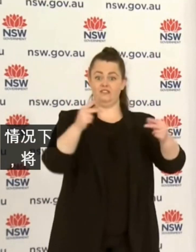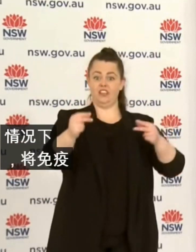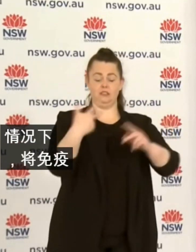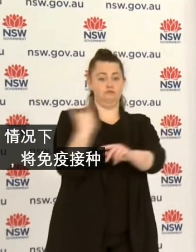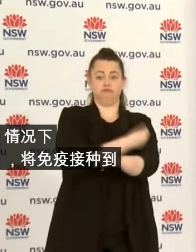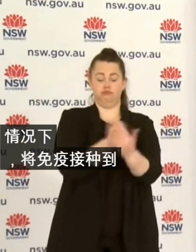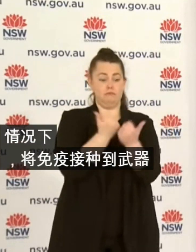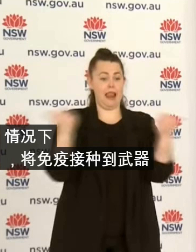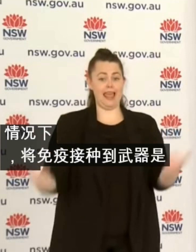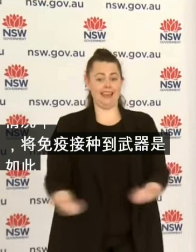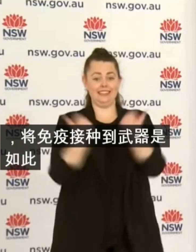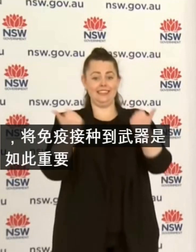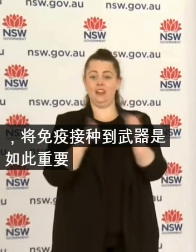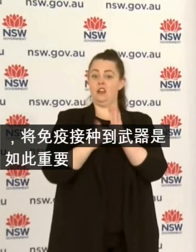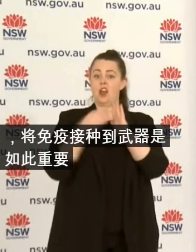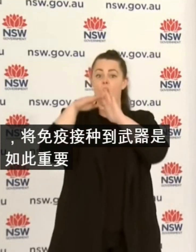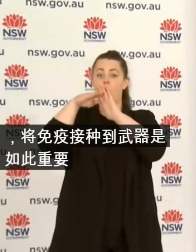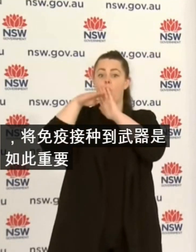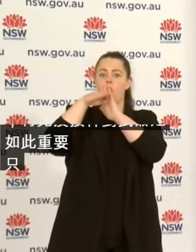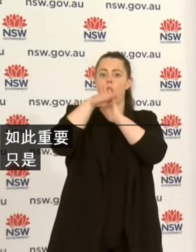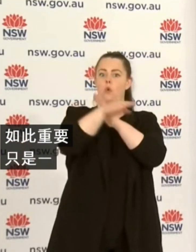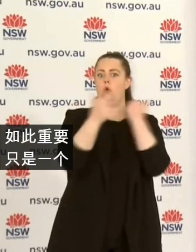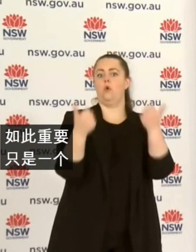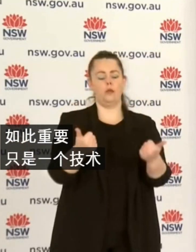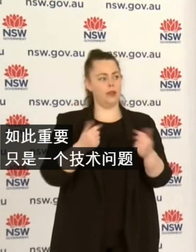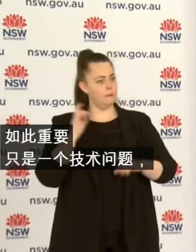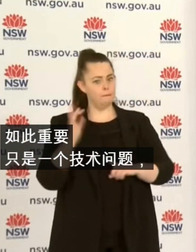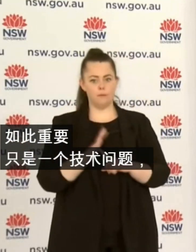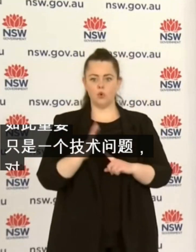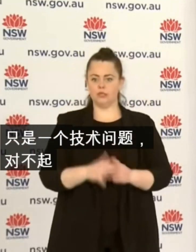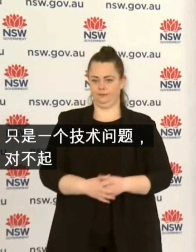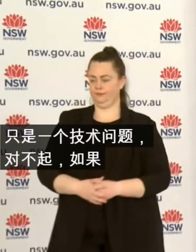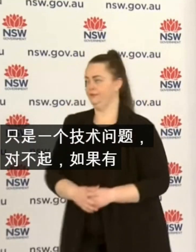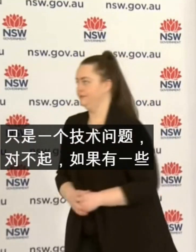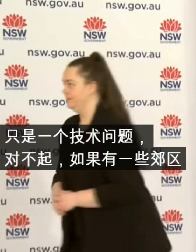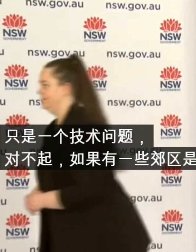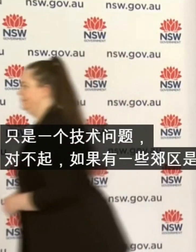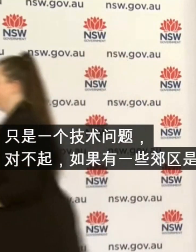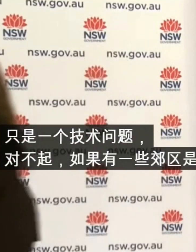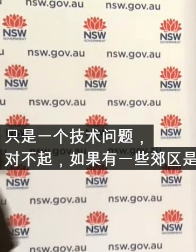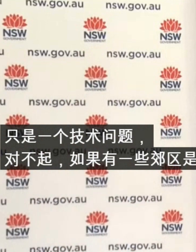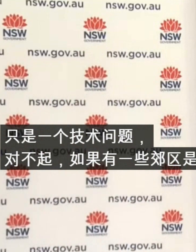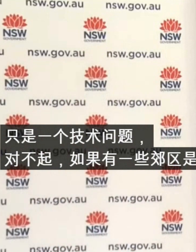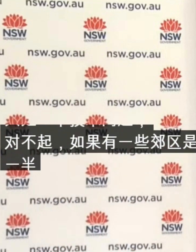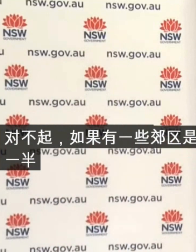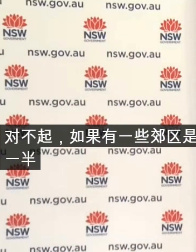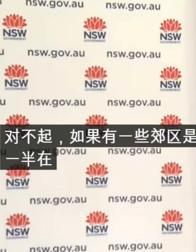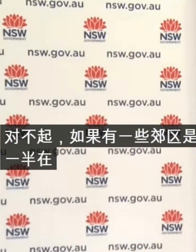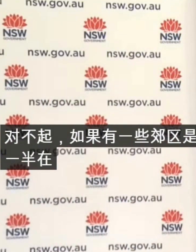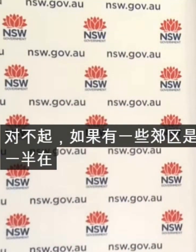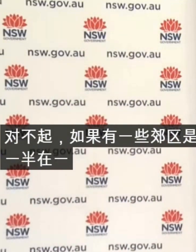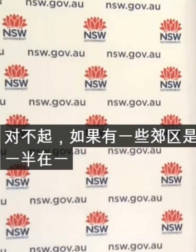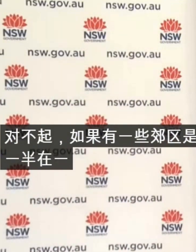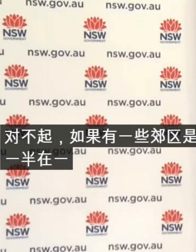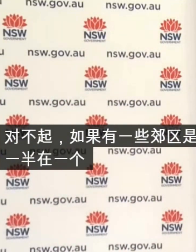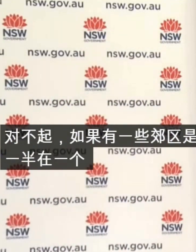just getting immunisation to arms is just so important. And just a technical question, I'm sorry. If there is some suburbs are split, one